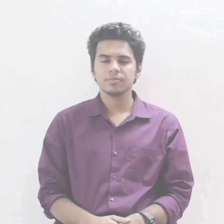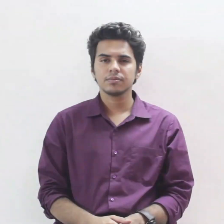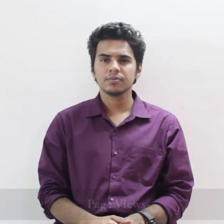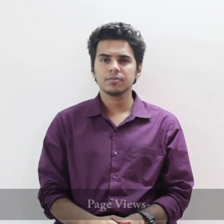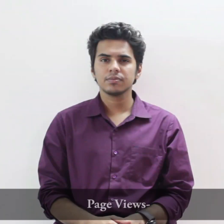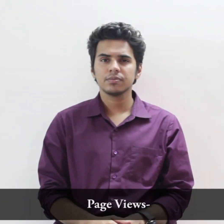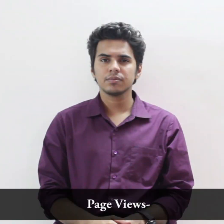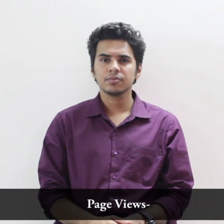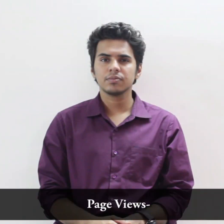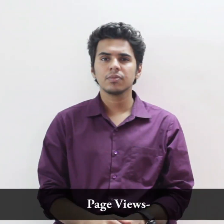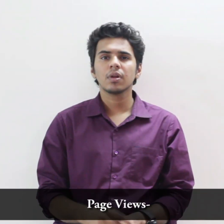Page views.